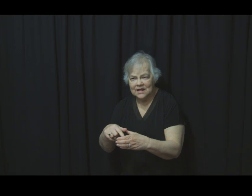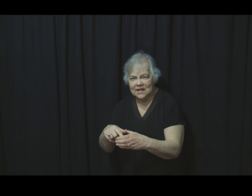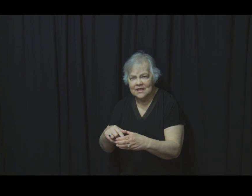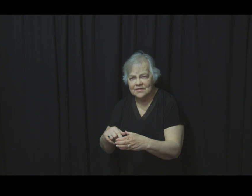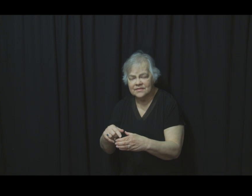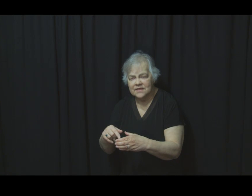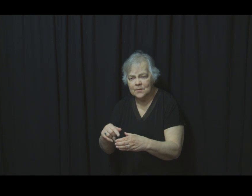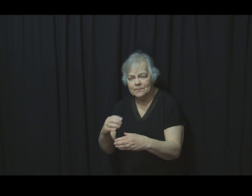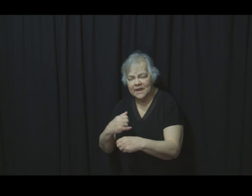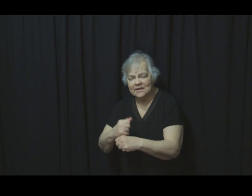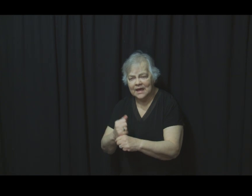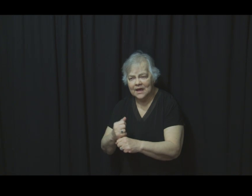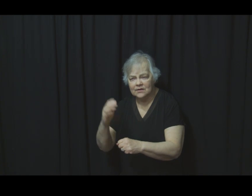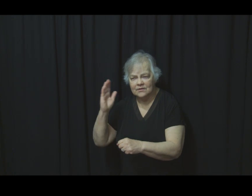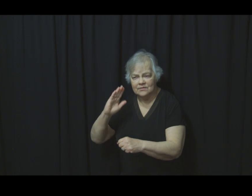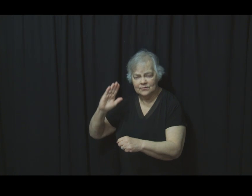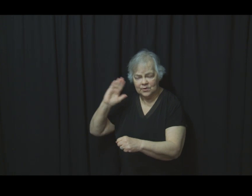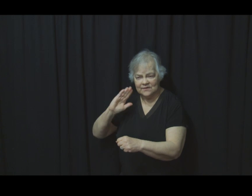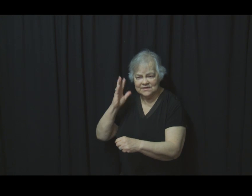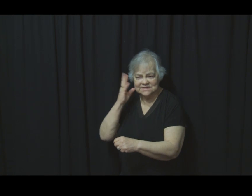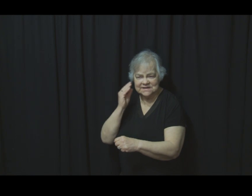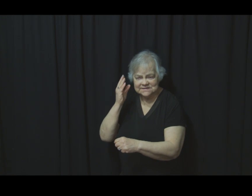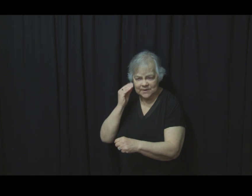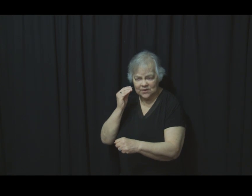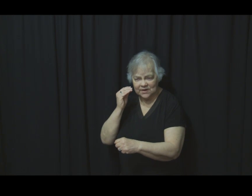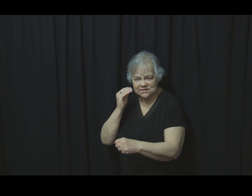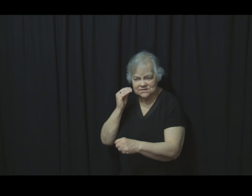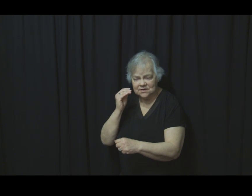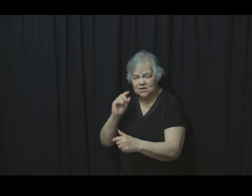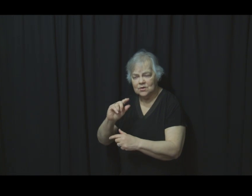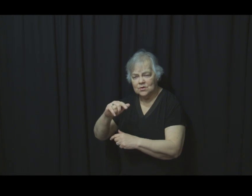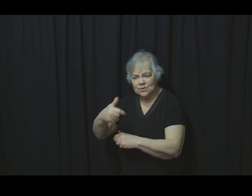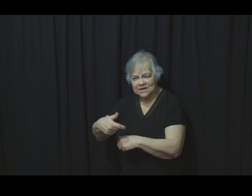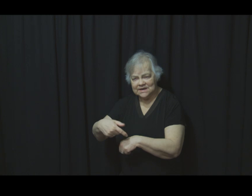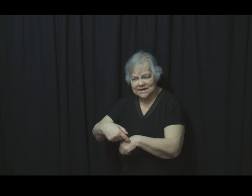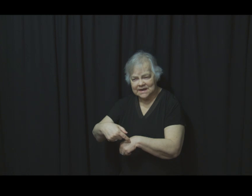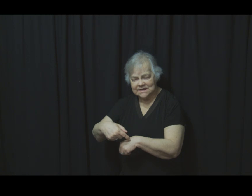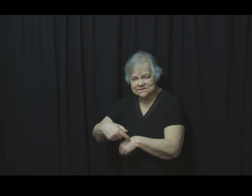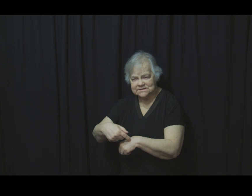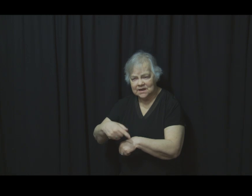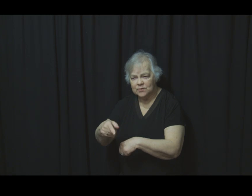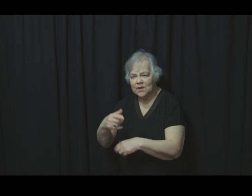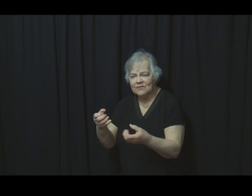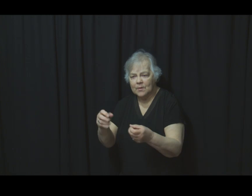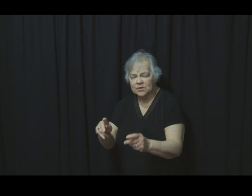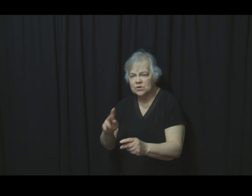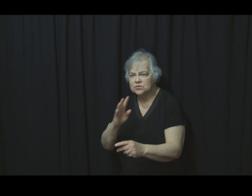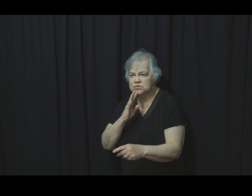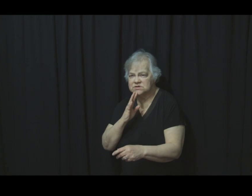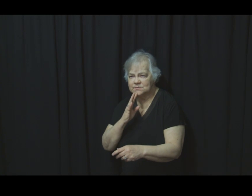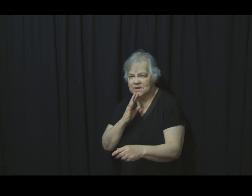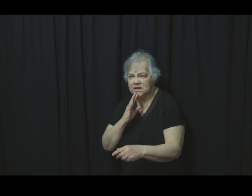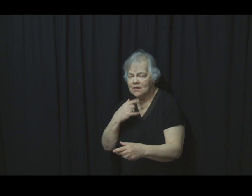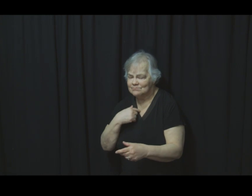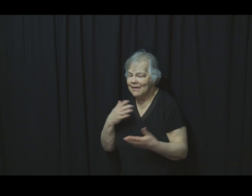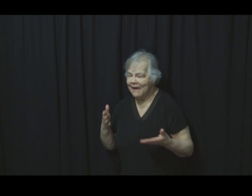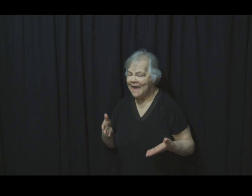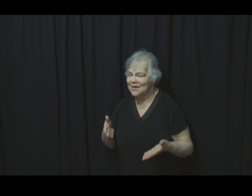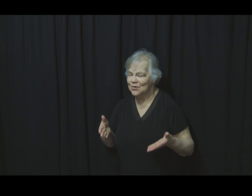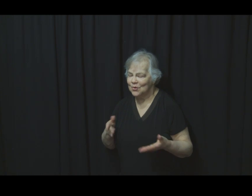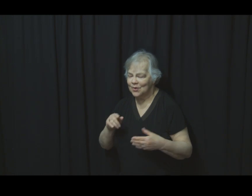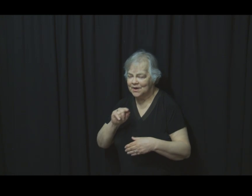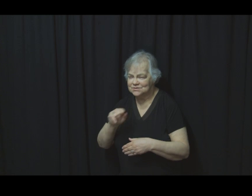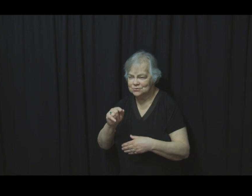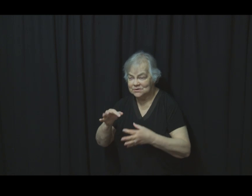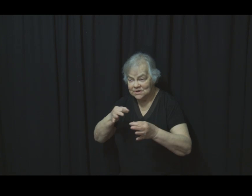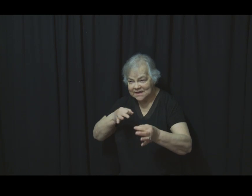They're not coming out of whole cloth. So next time you have a chance to speak, I encourage you to